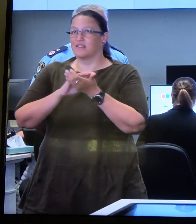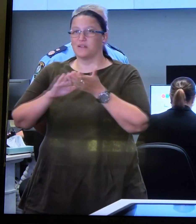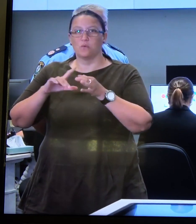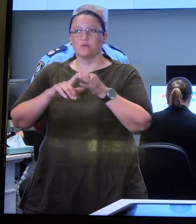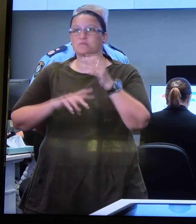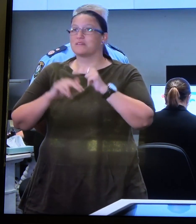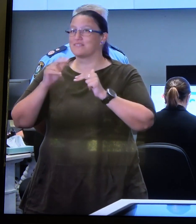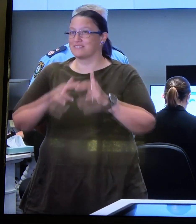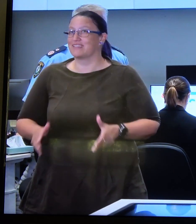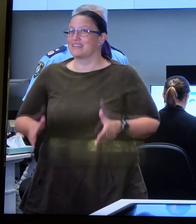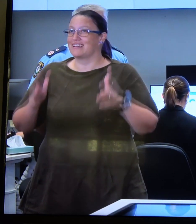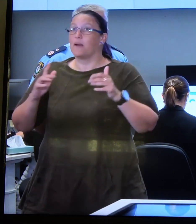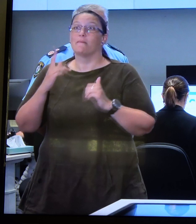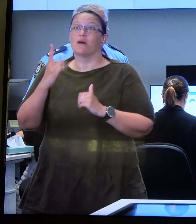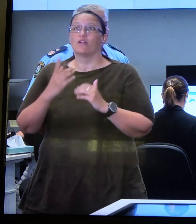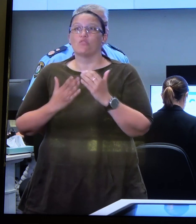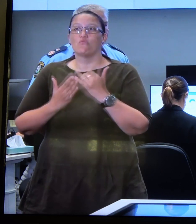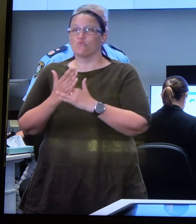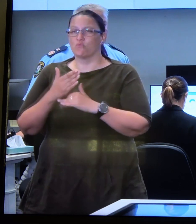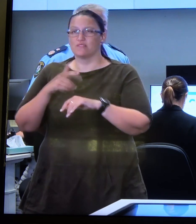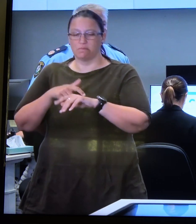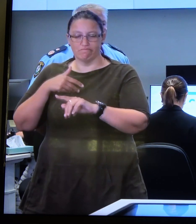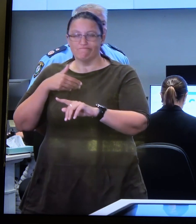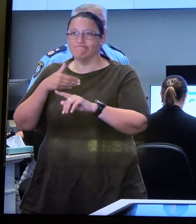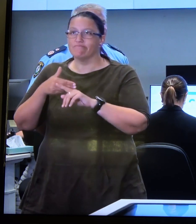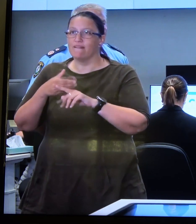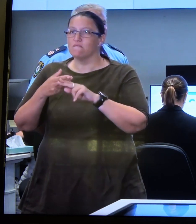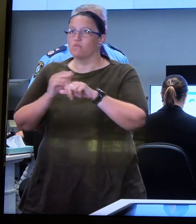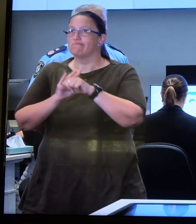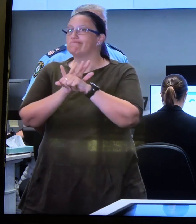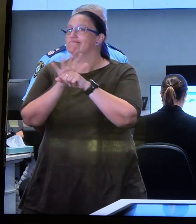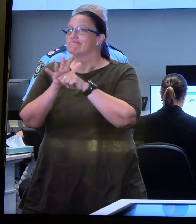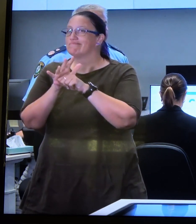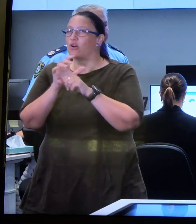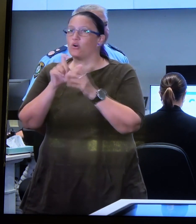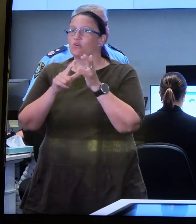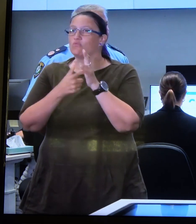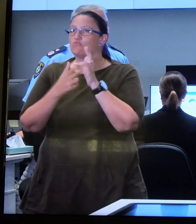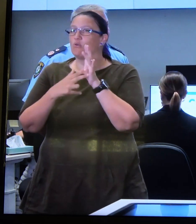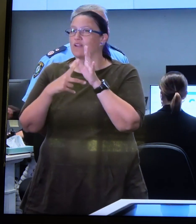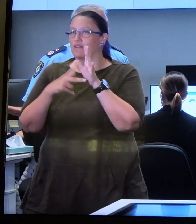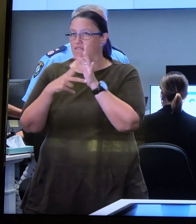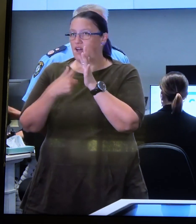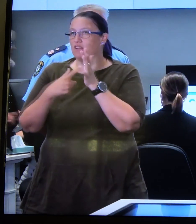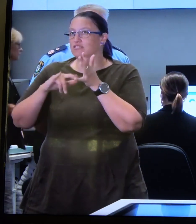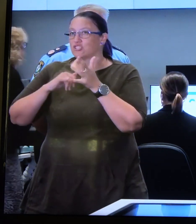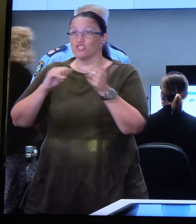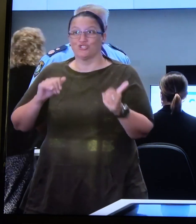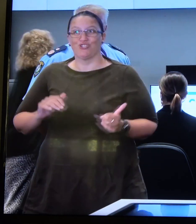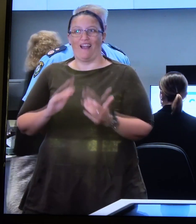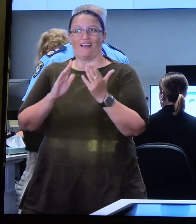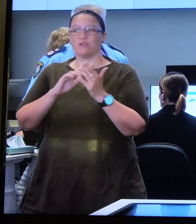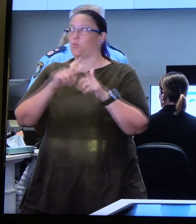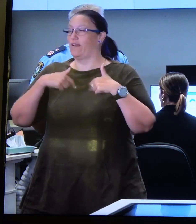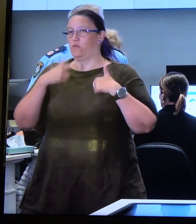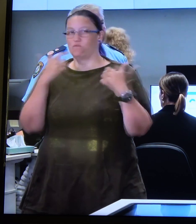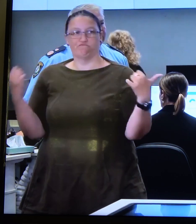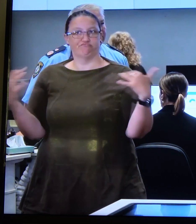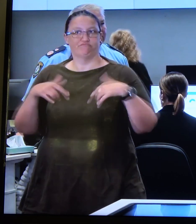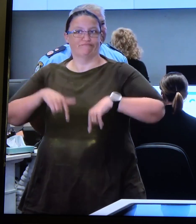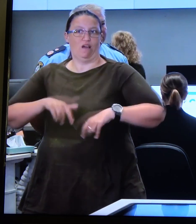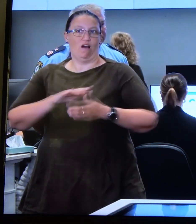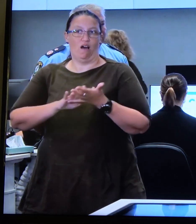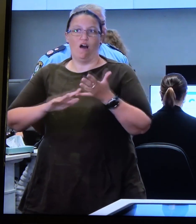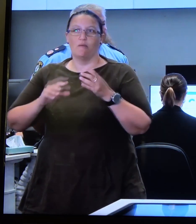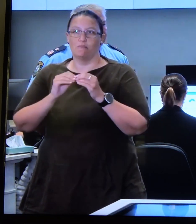of the coronavirus challenge or crisis, whatever word you want to use it, this will be the hub for New South Wales. In here you can